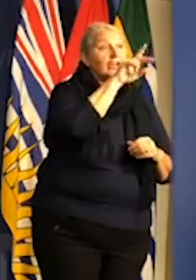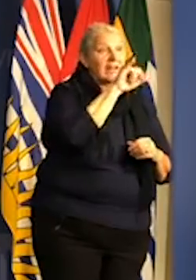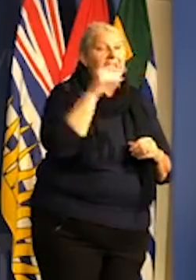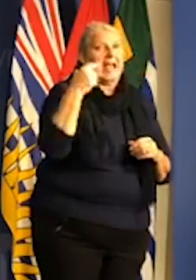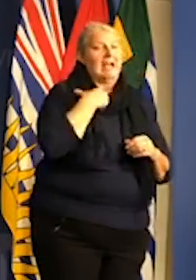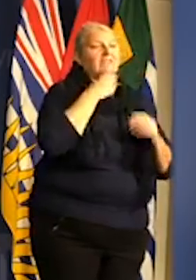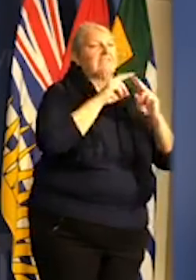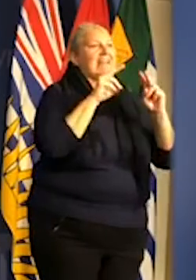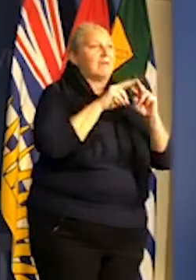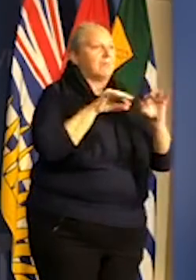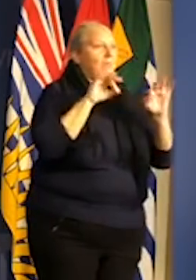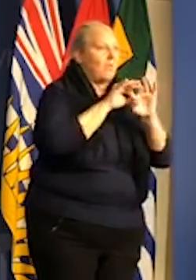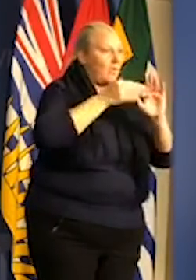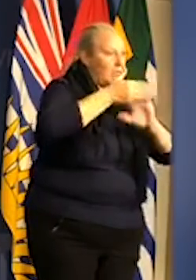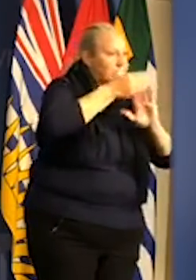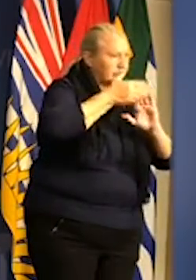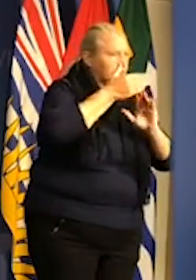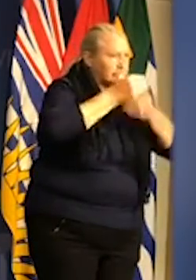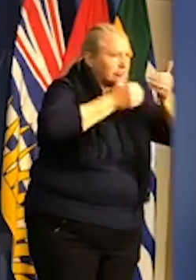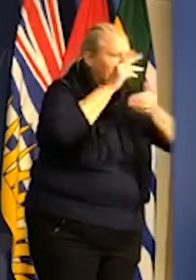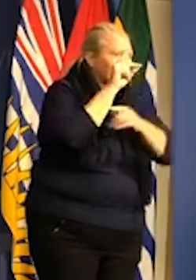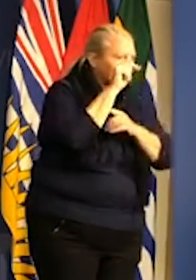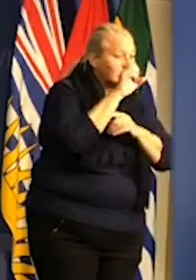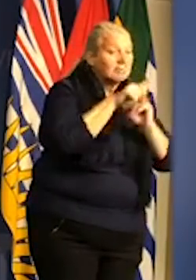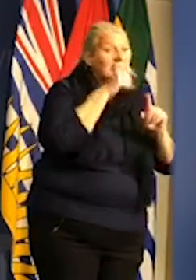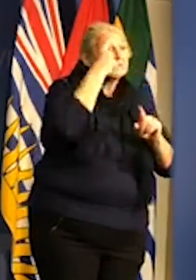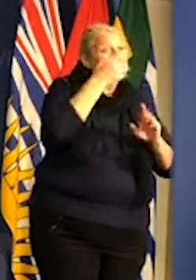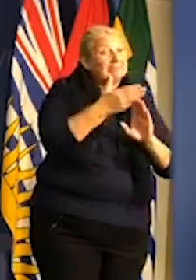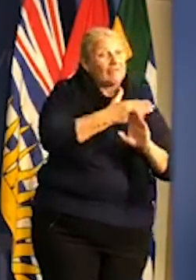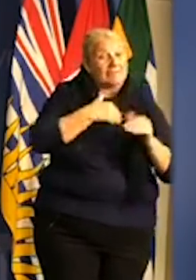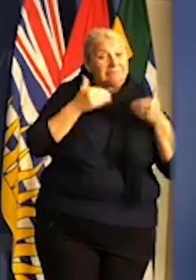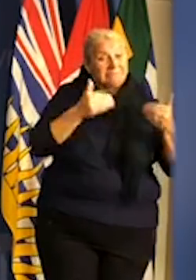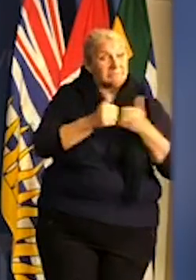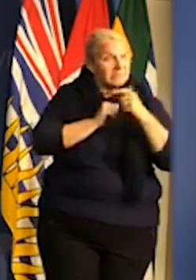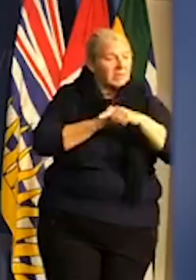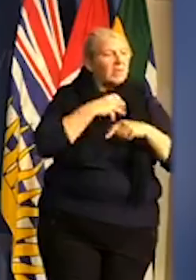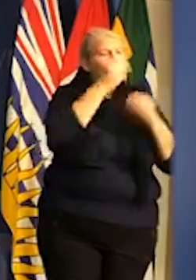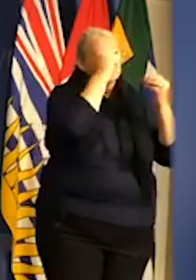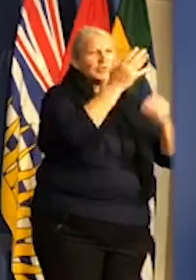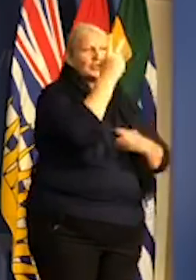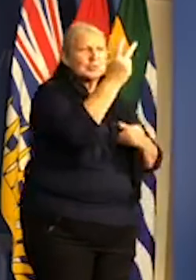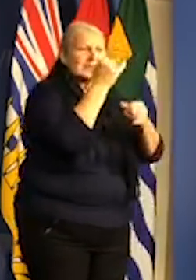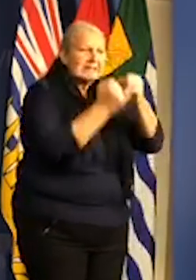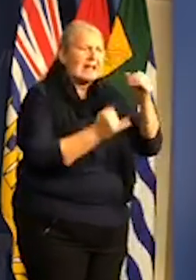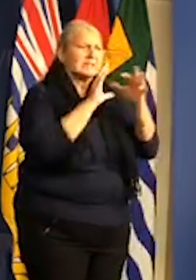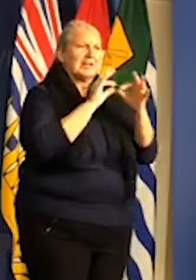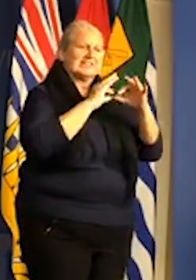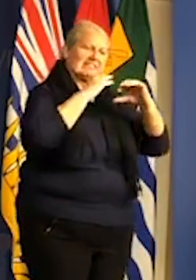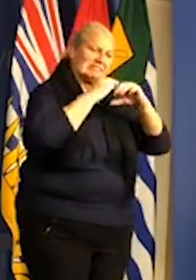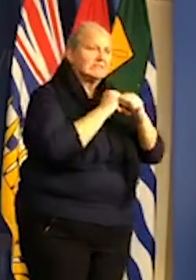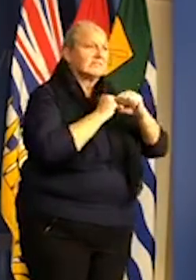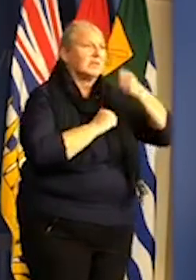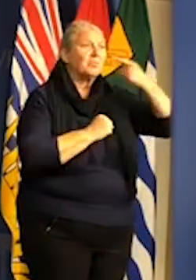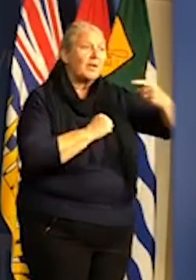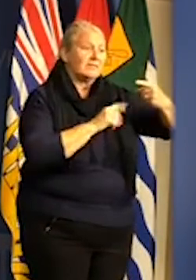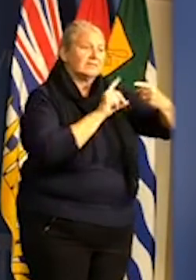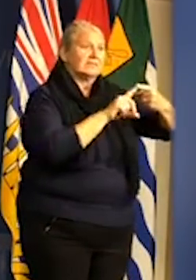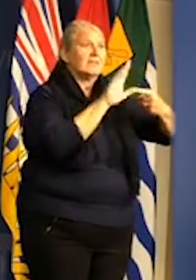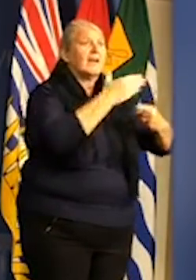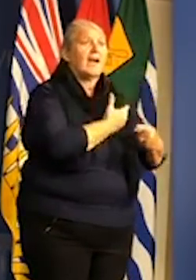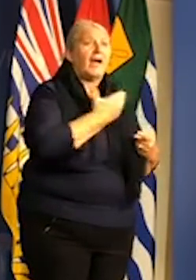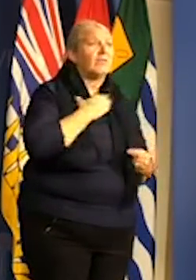operational updates. Before I turn it over to Sadhu, however, I want to deliver two final messages. First, to our